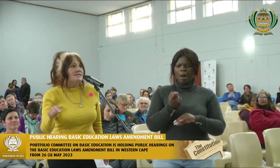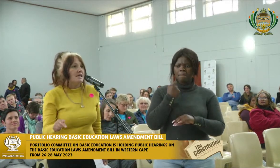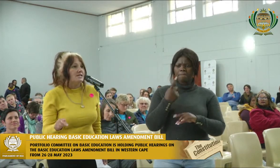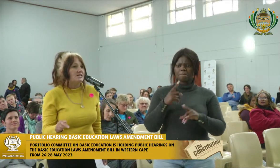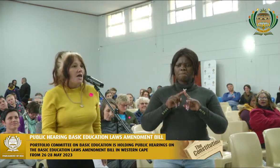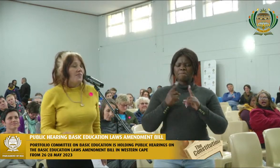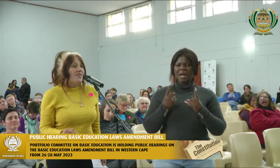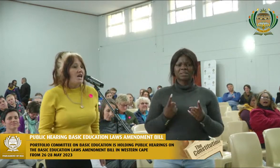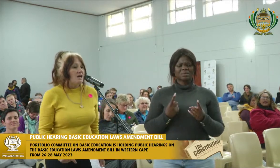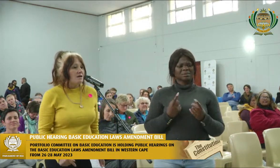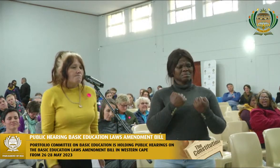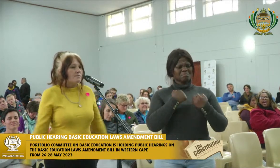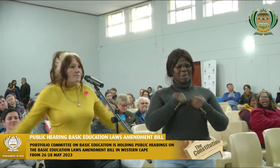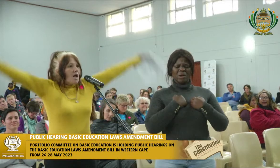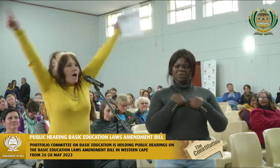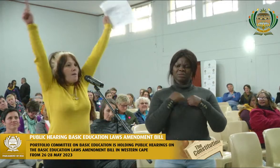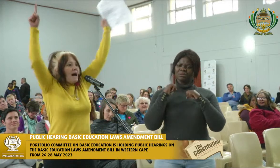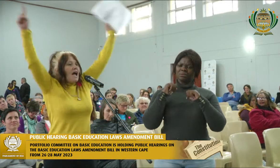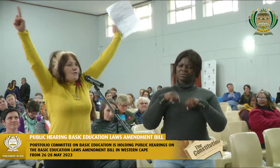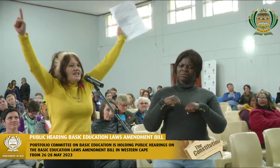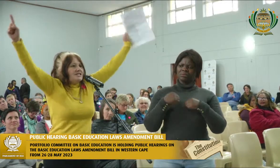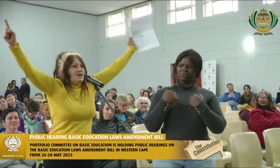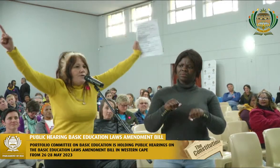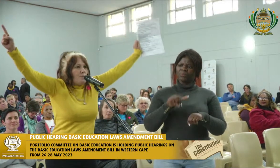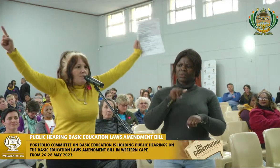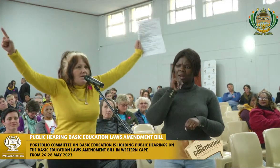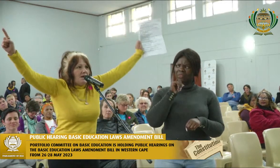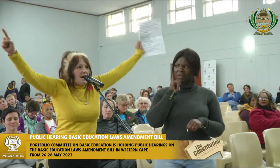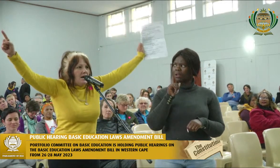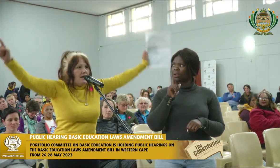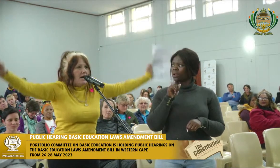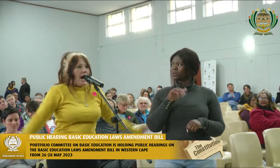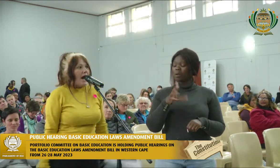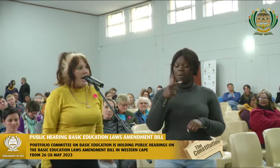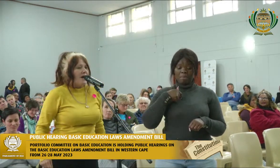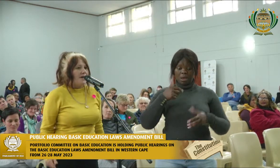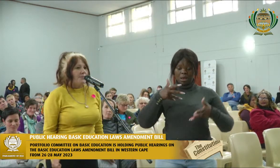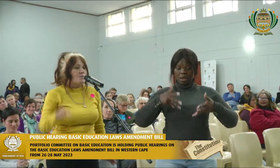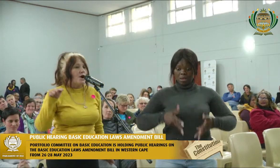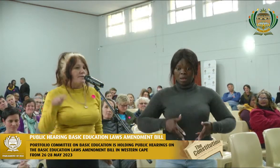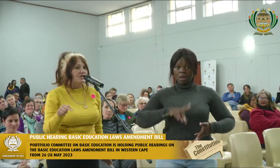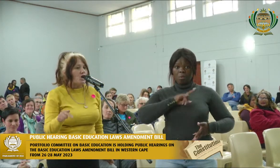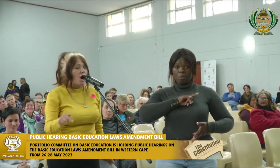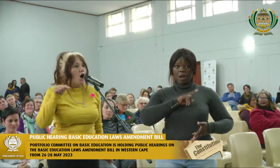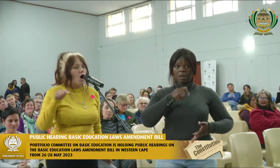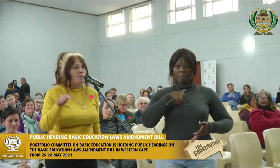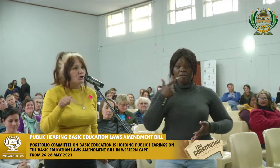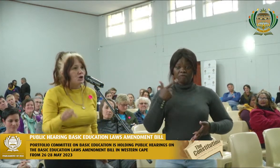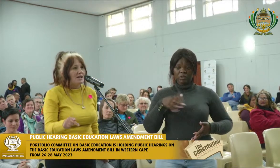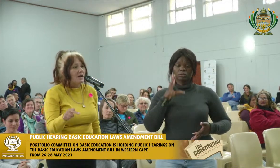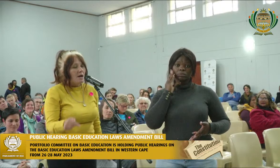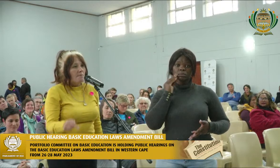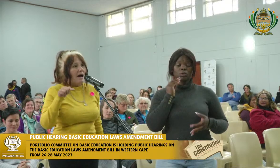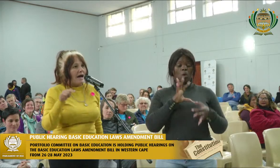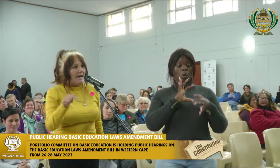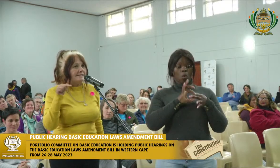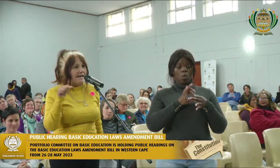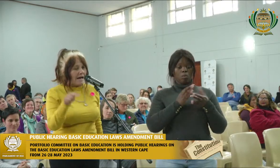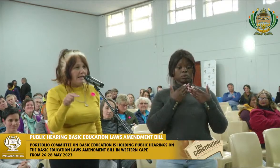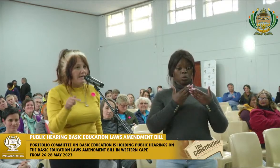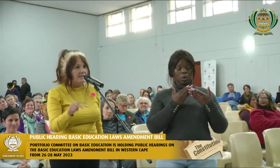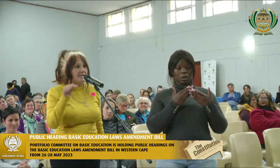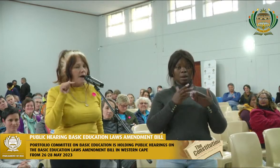parental consent. Then, my reason for being here, I've had the privilege of homeschooling